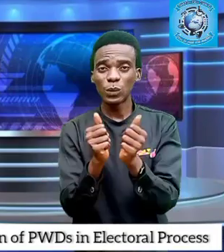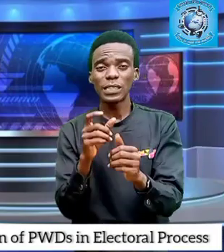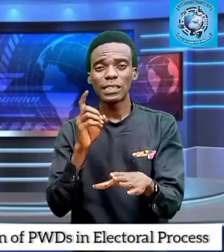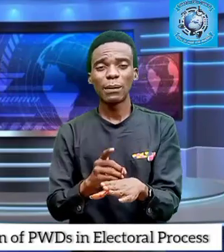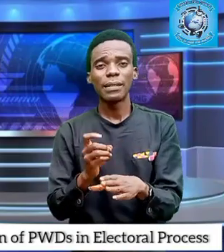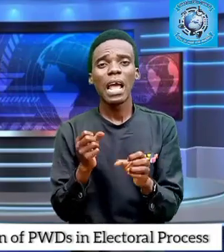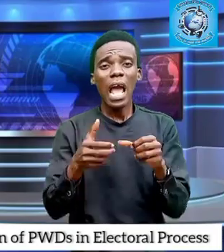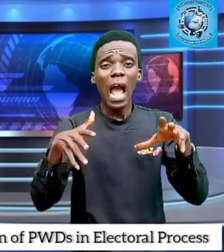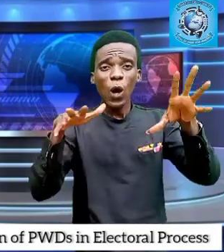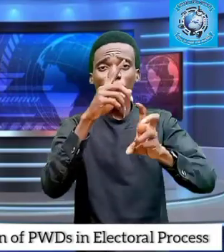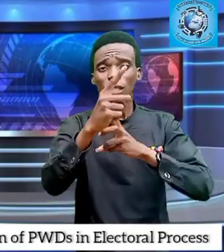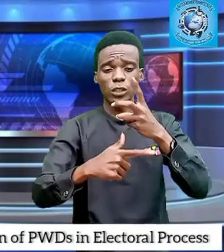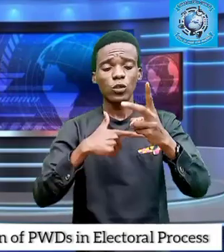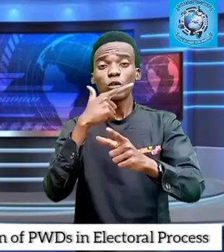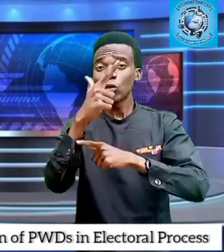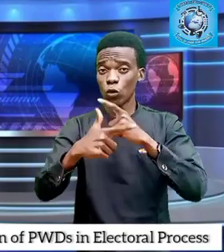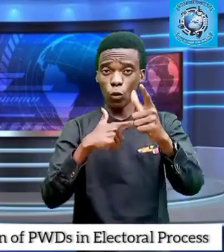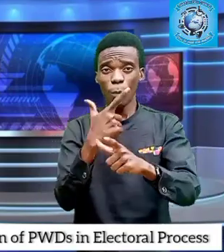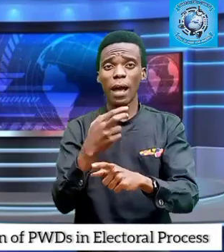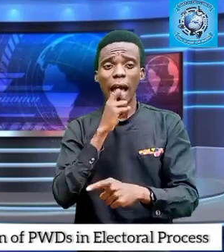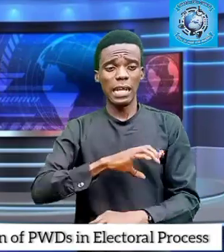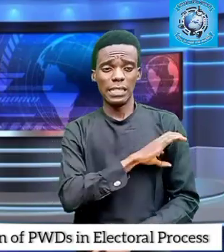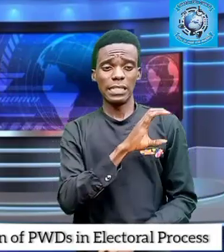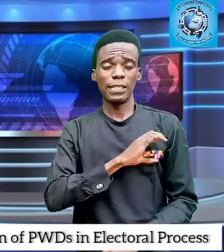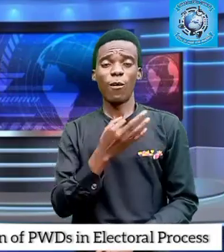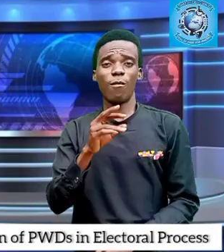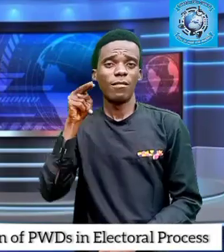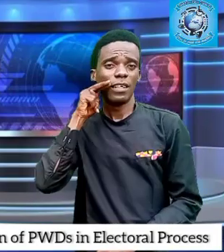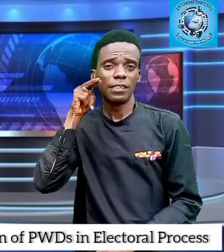disabilities across the globe are citizens of Nigeria.